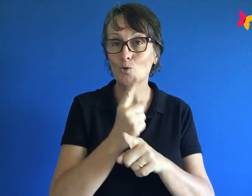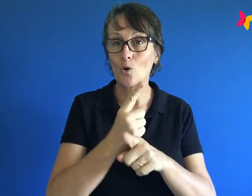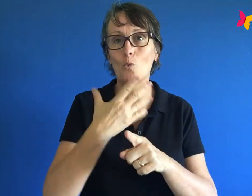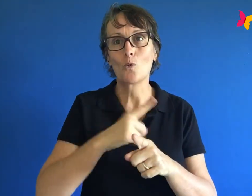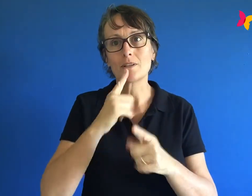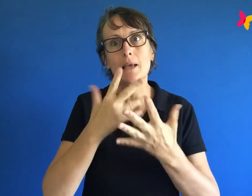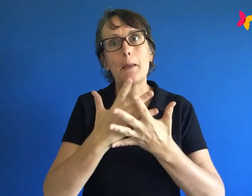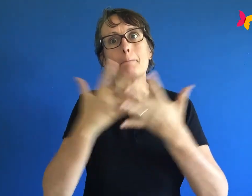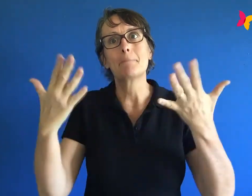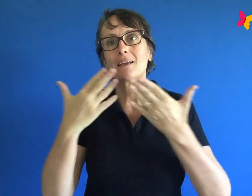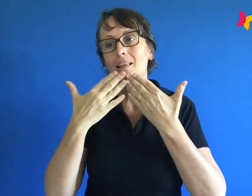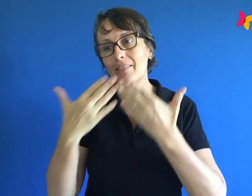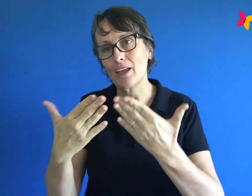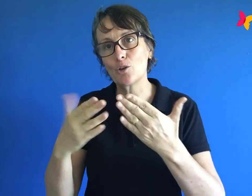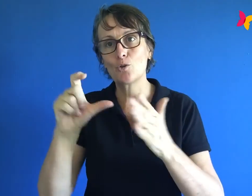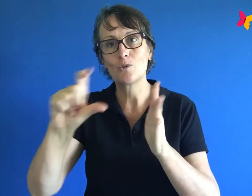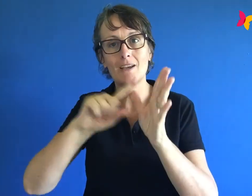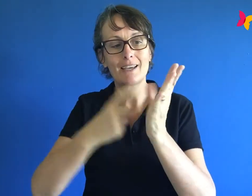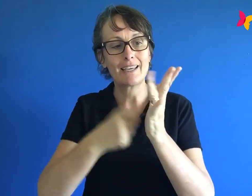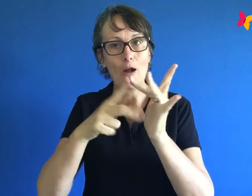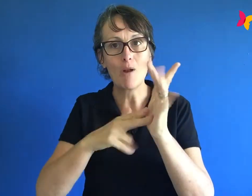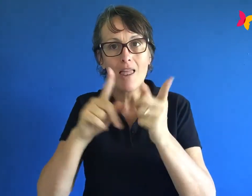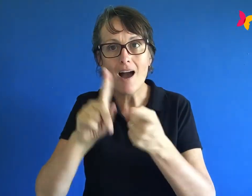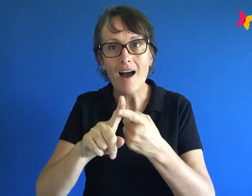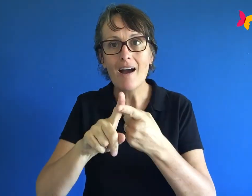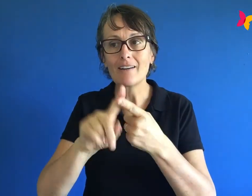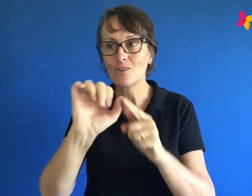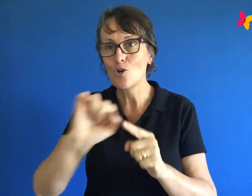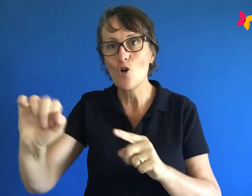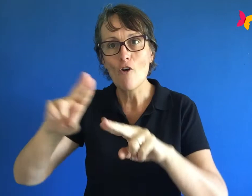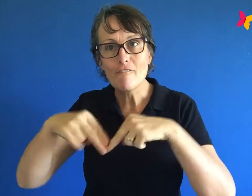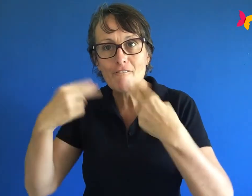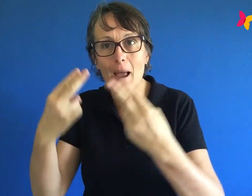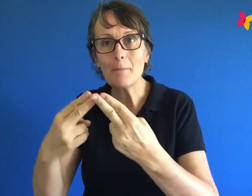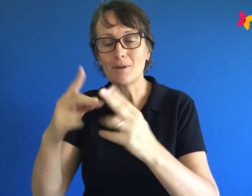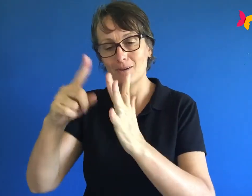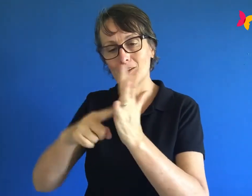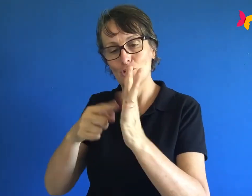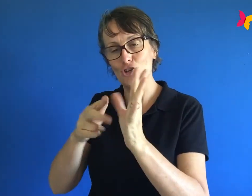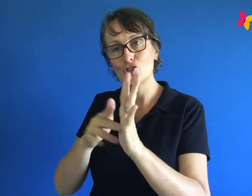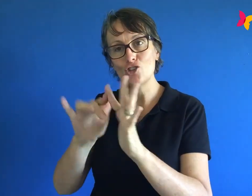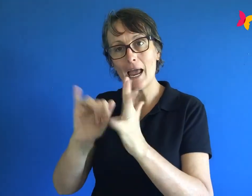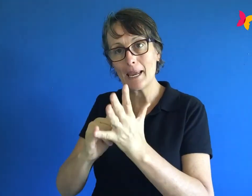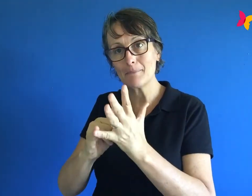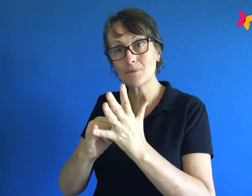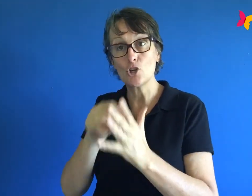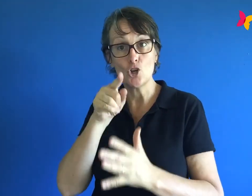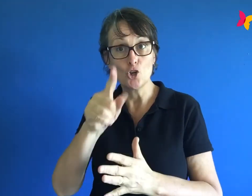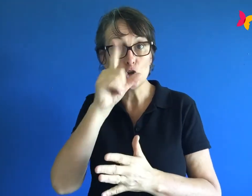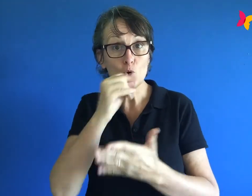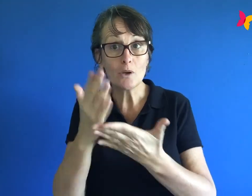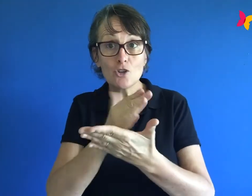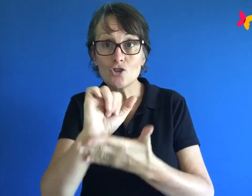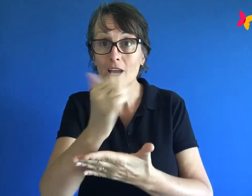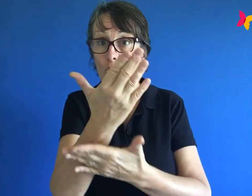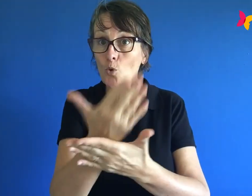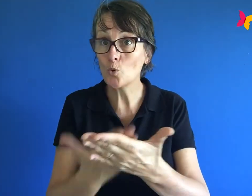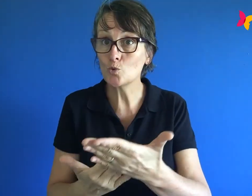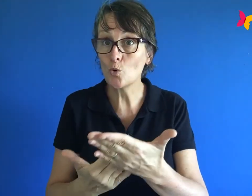family, James as well, for sharing that family story. You can join the conversation anytime you want. You can also share your story at